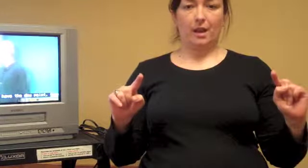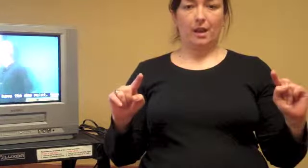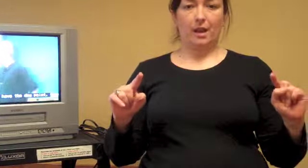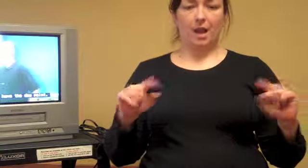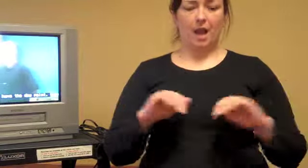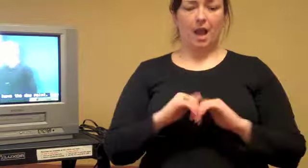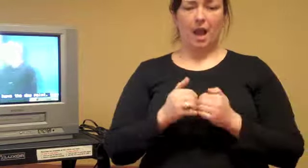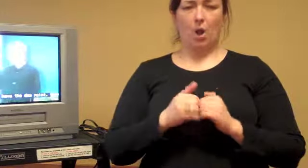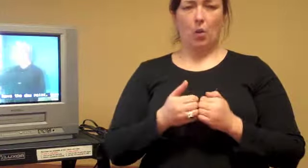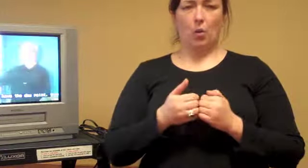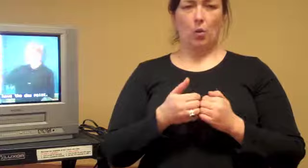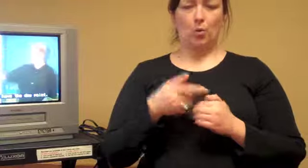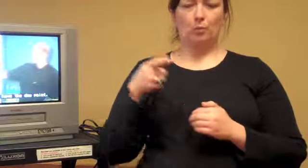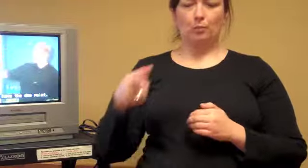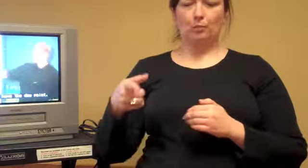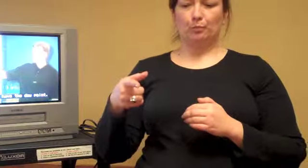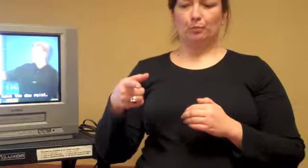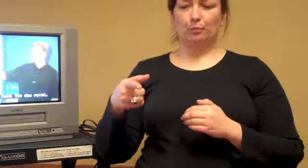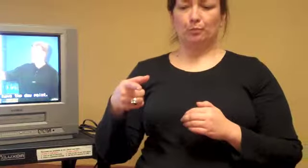point,